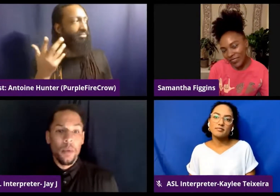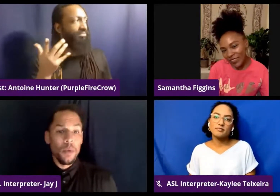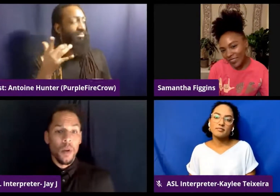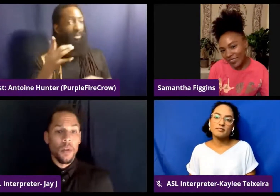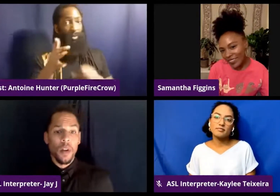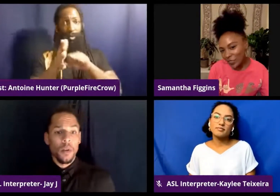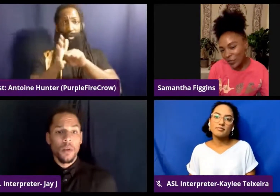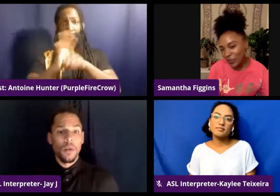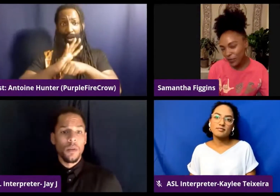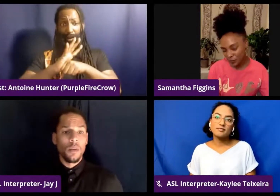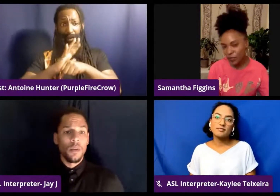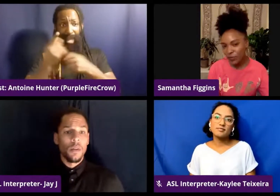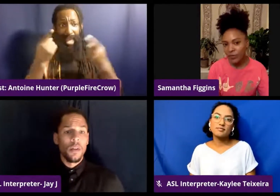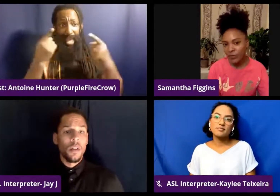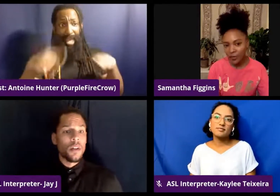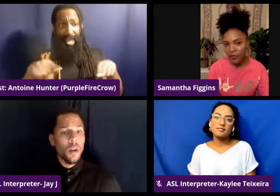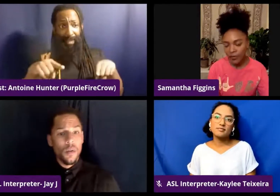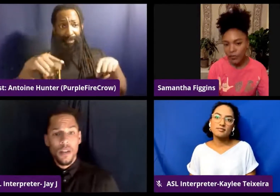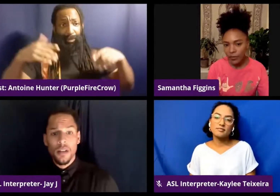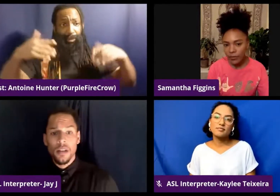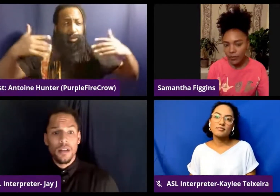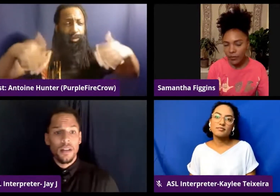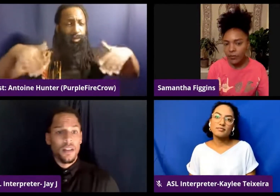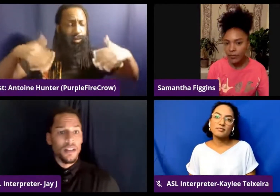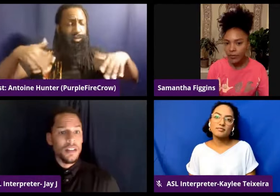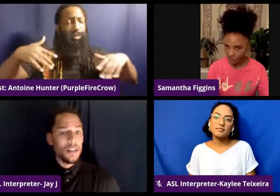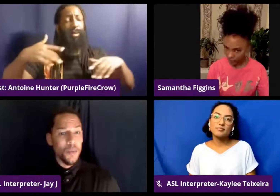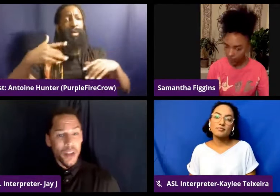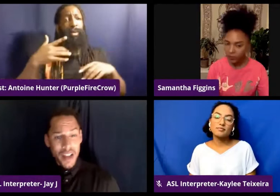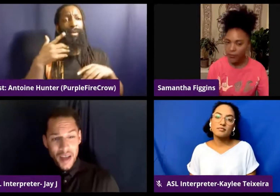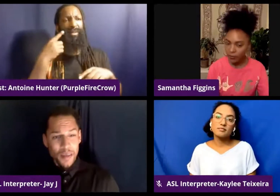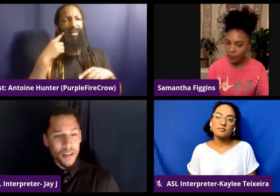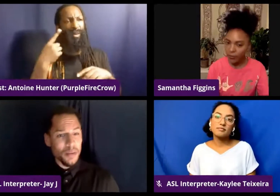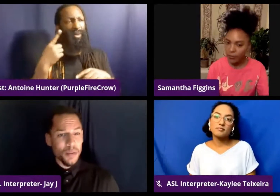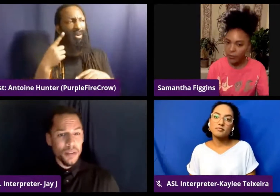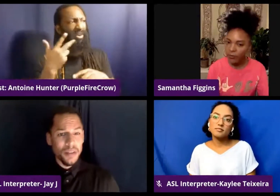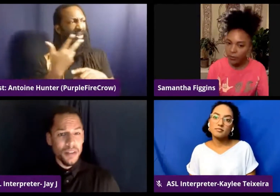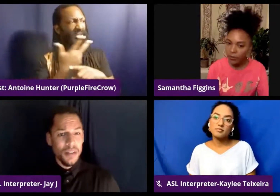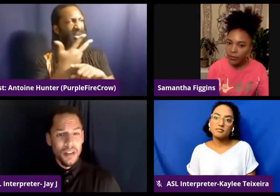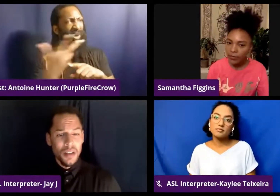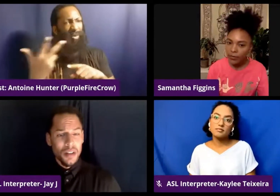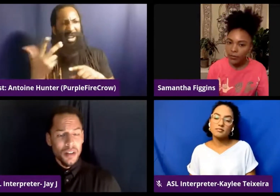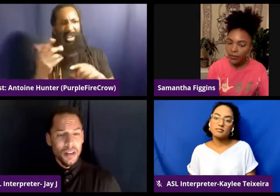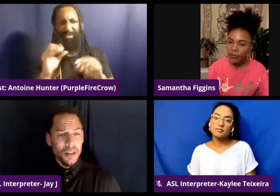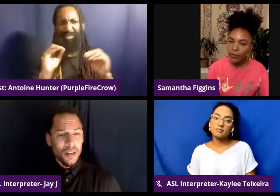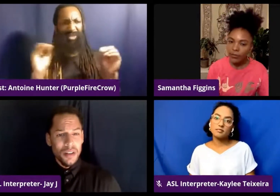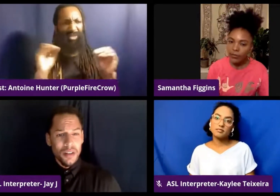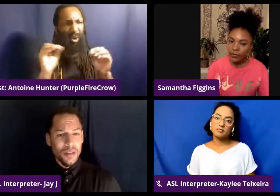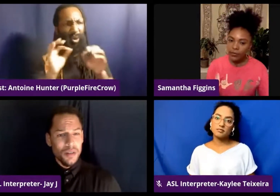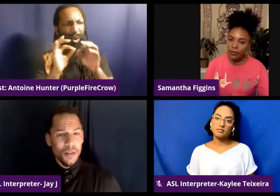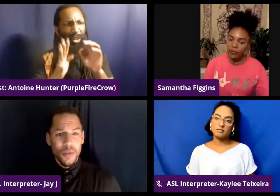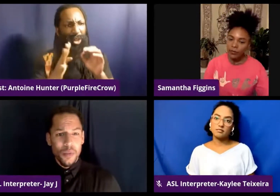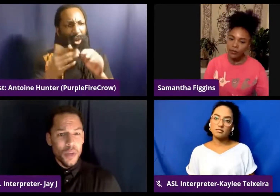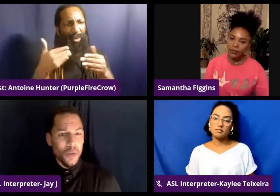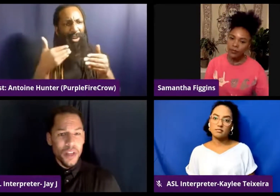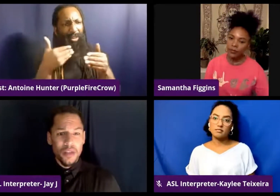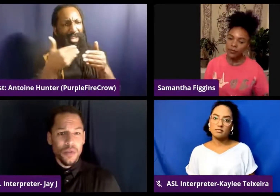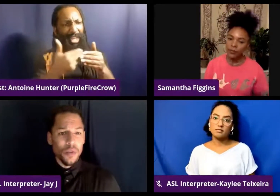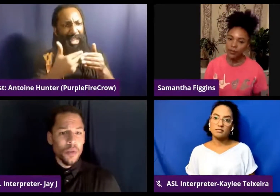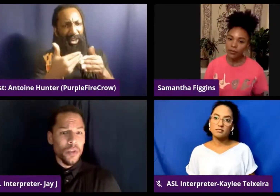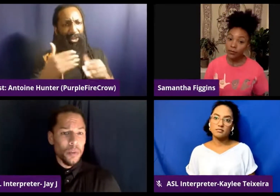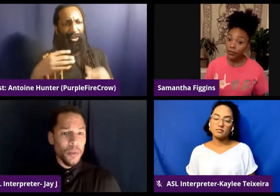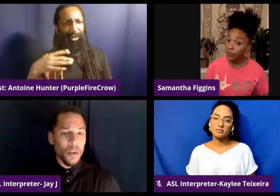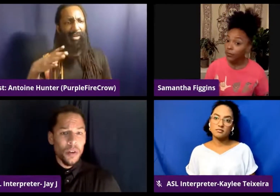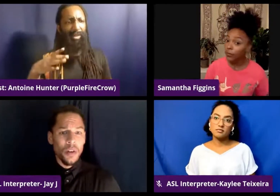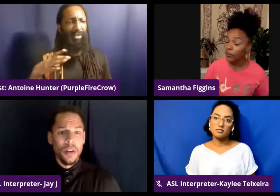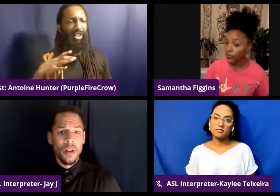Many people who don't know, COVID, when it happened, it was for 3 weeks there